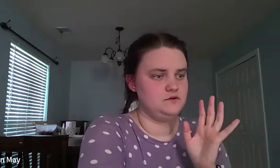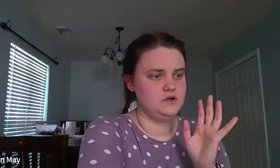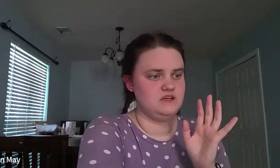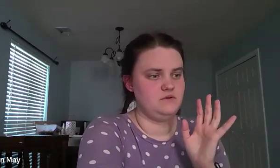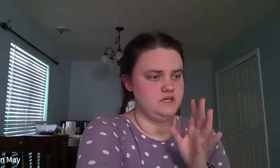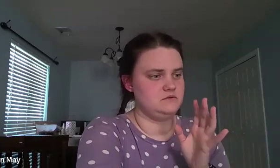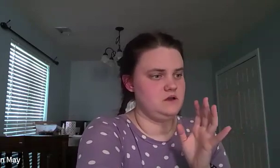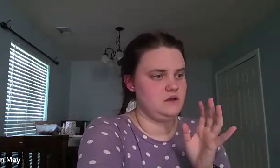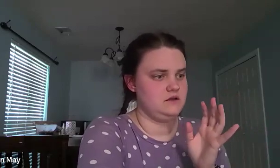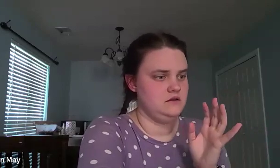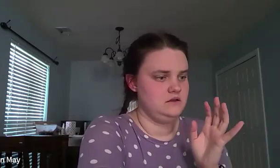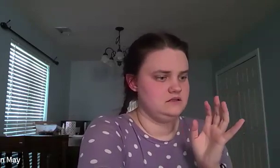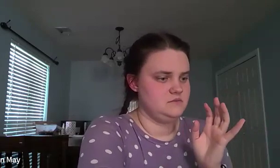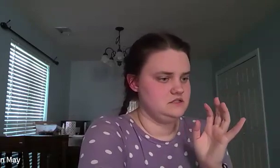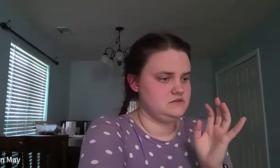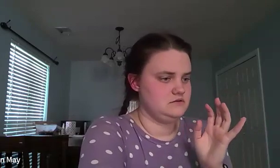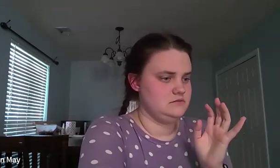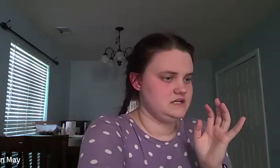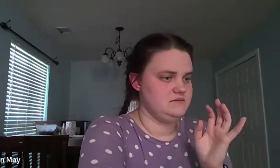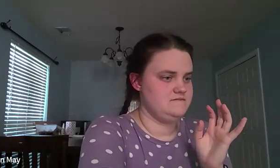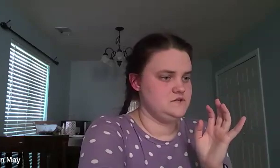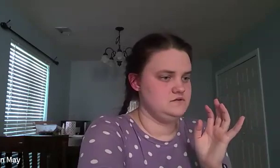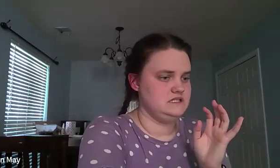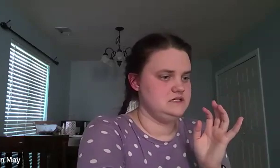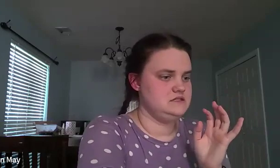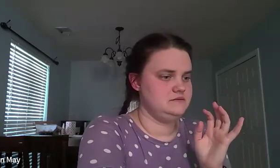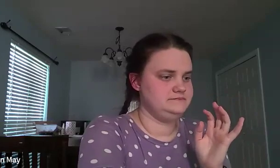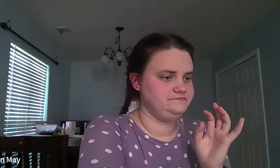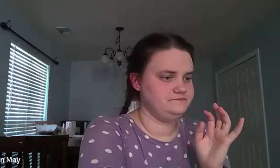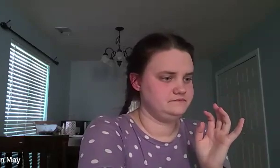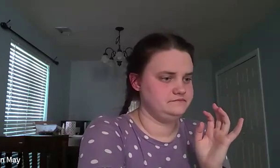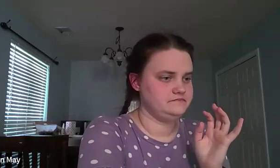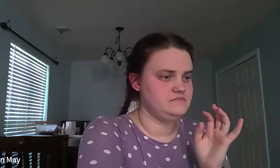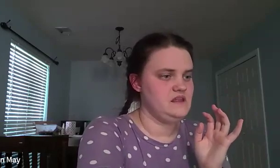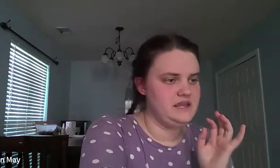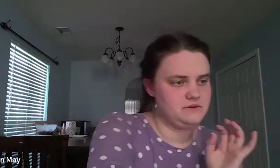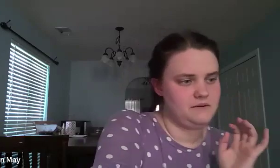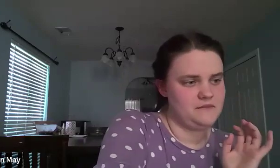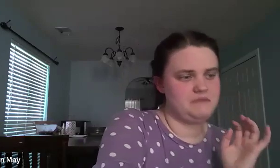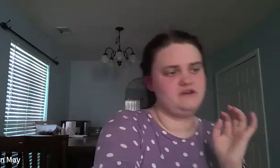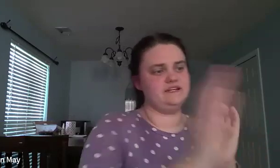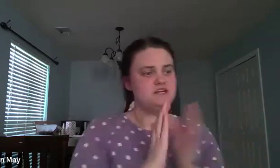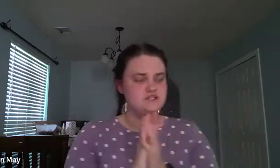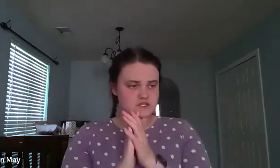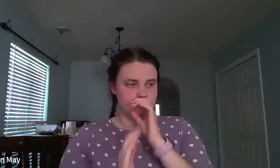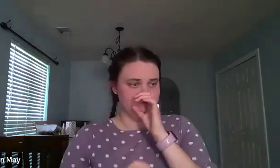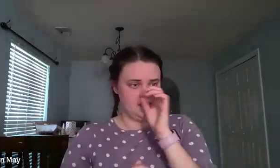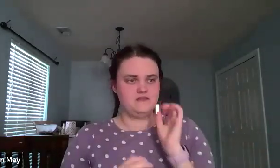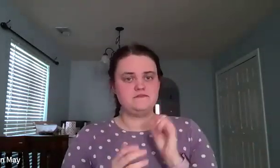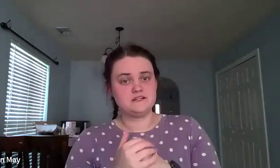words that we miss or whatnot. So let me scroll back to my food list. Here we go. Okay, perfect. So the first sign